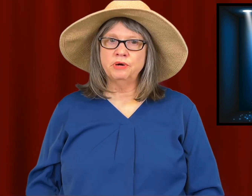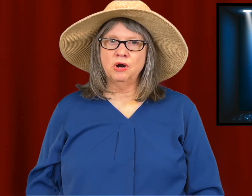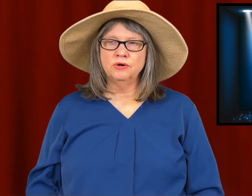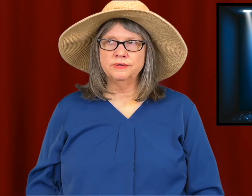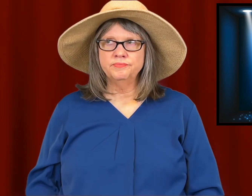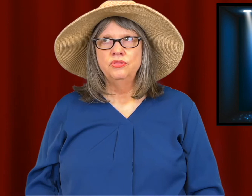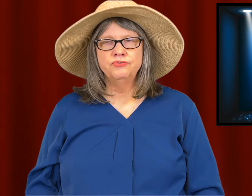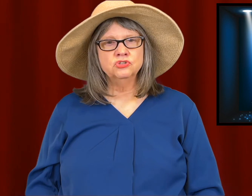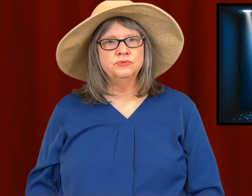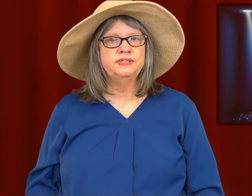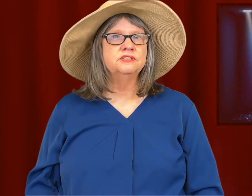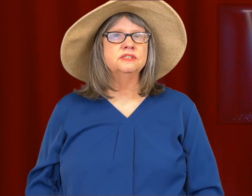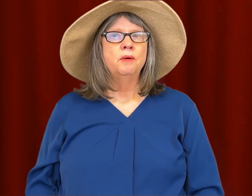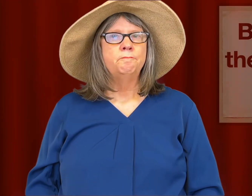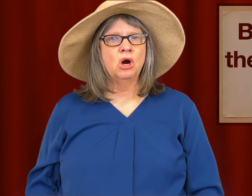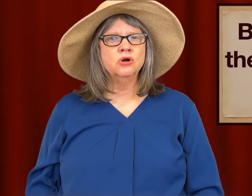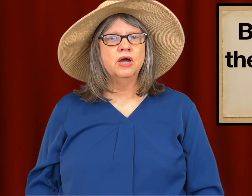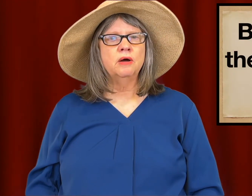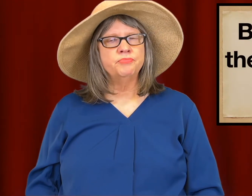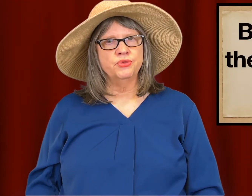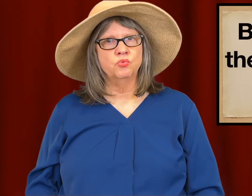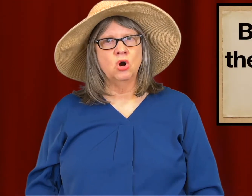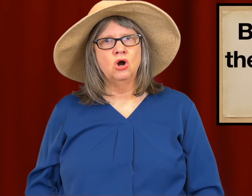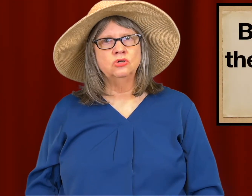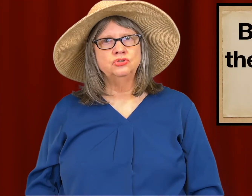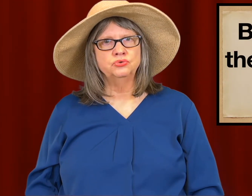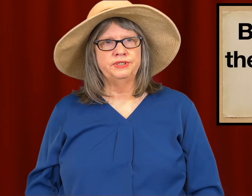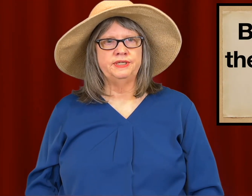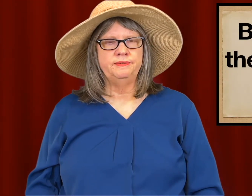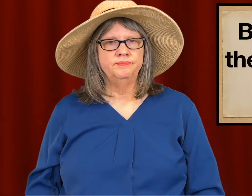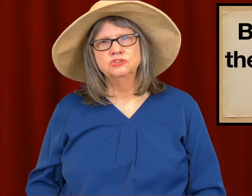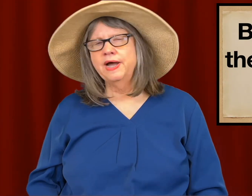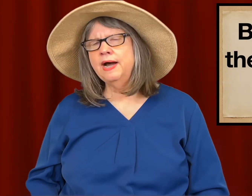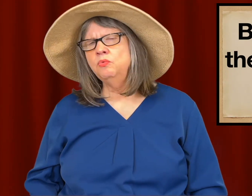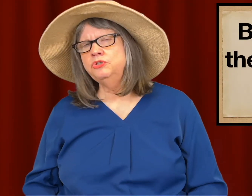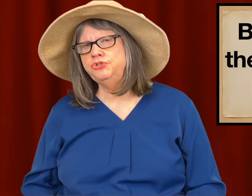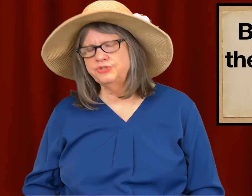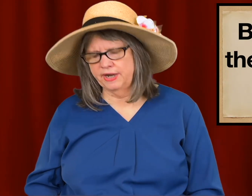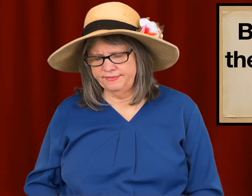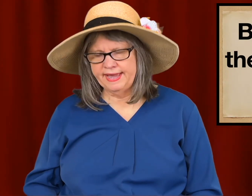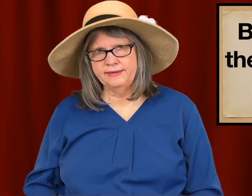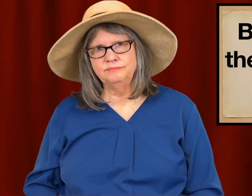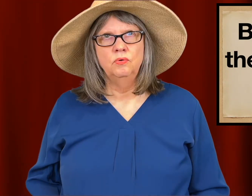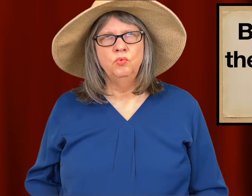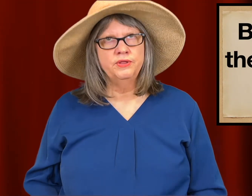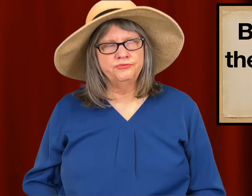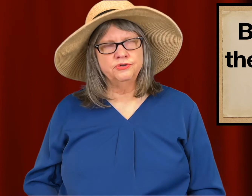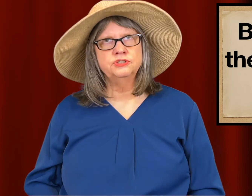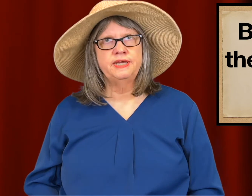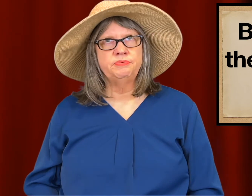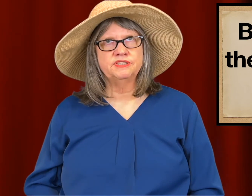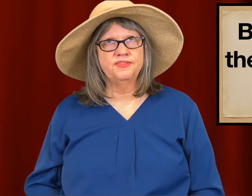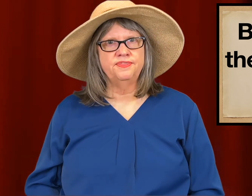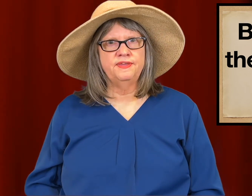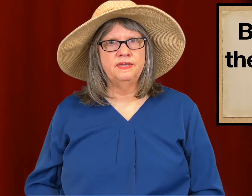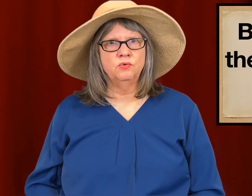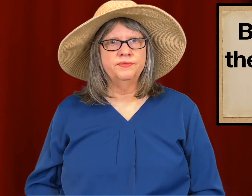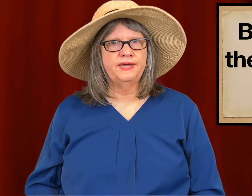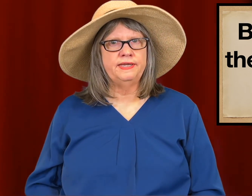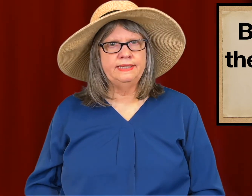bark. The first one is bark up the wrong tree. So how would you sign that? Well, the first step is to think what that